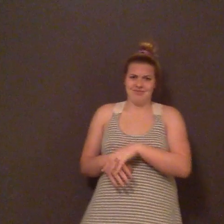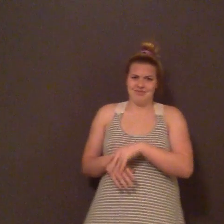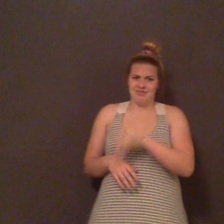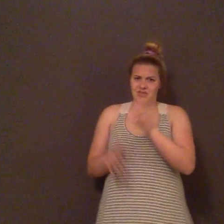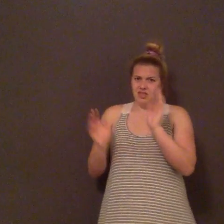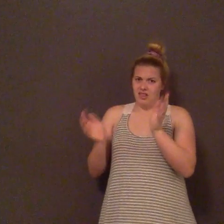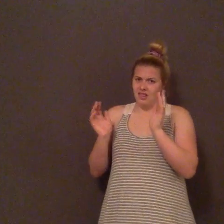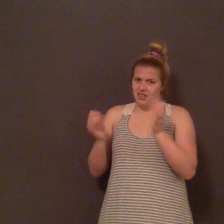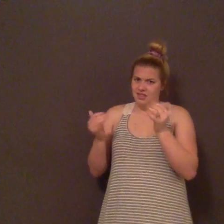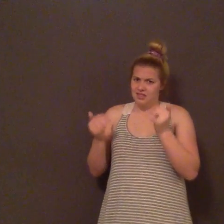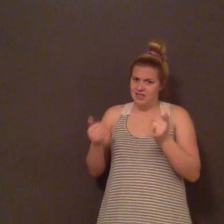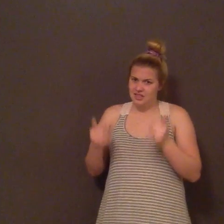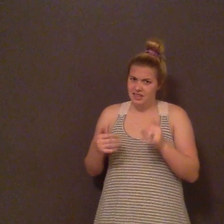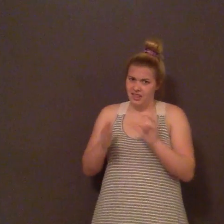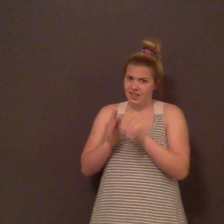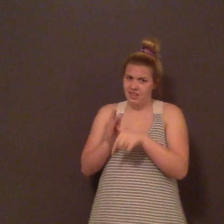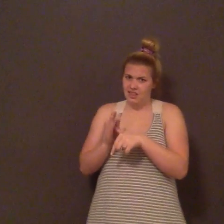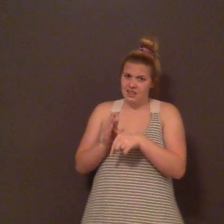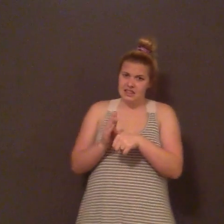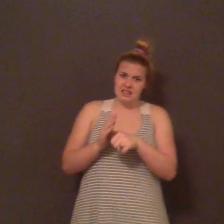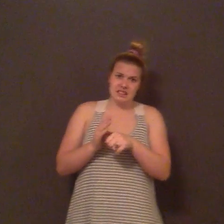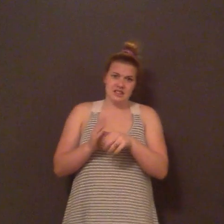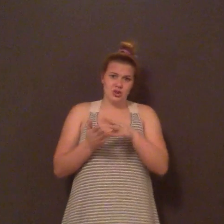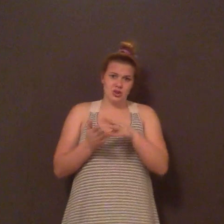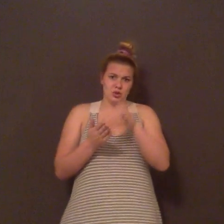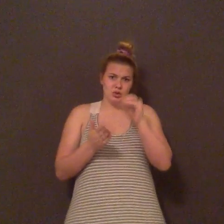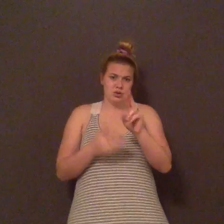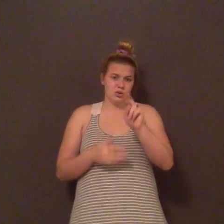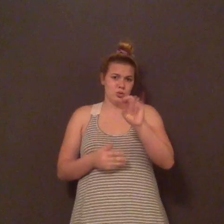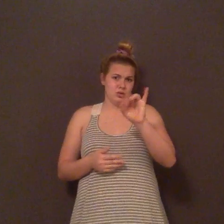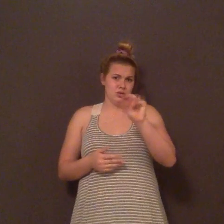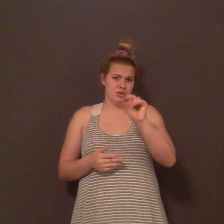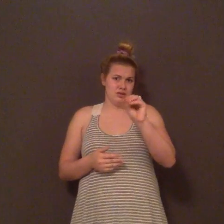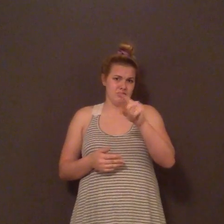student union? Supposed to. You know what your problem is, Jason? You give up too easily.